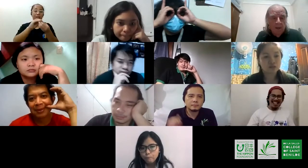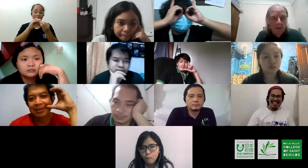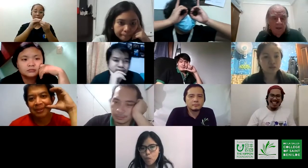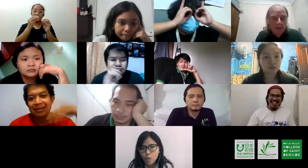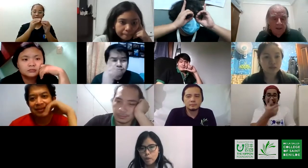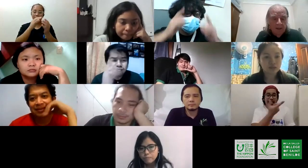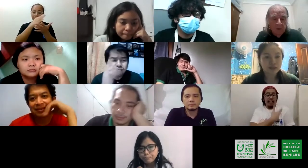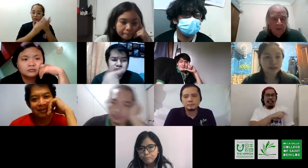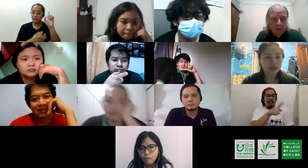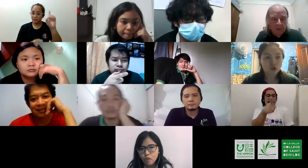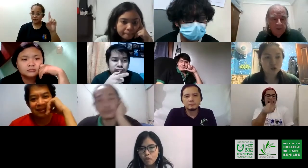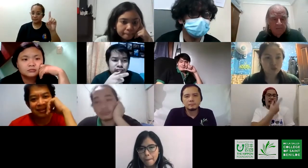All right, number two.